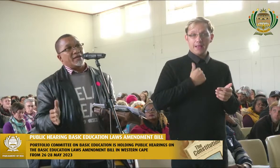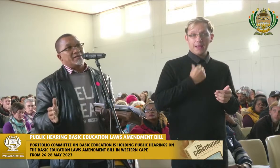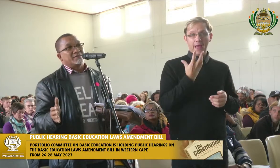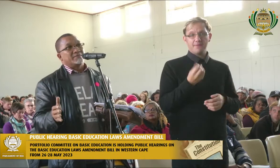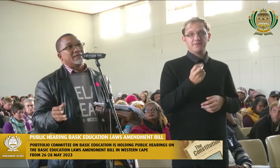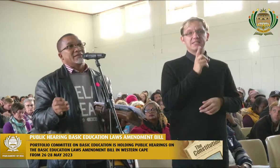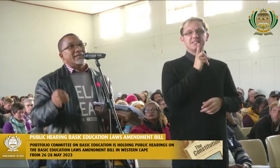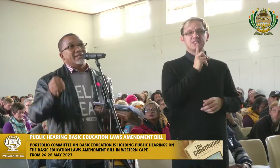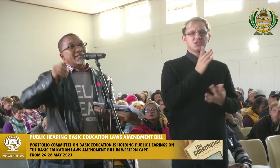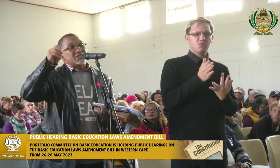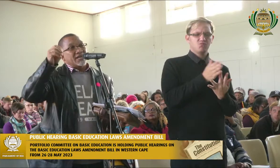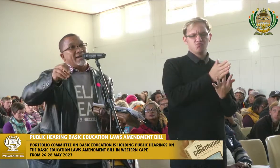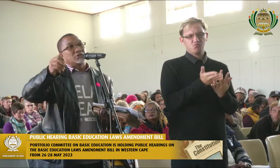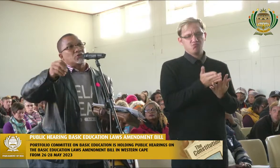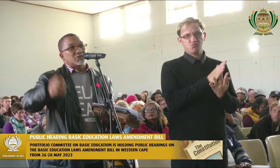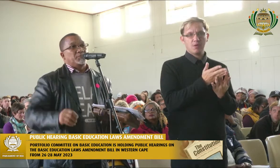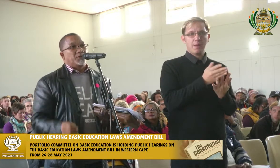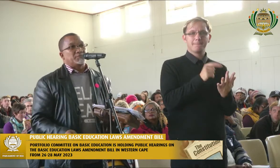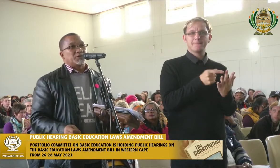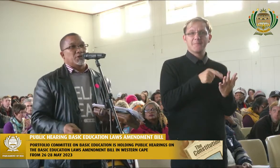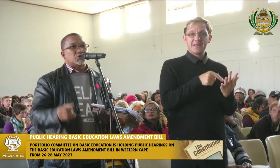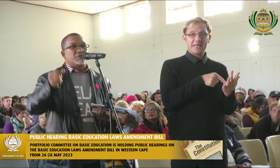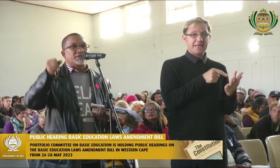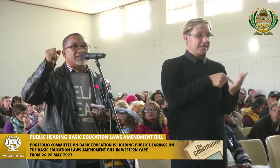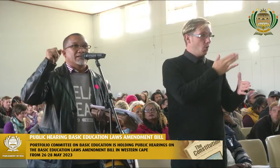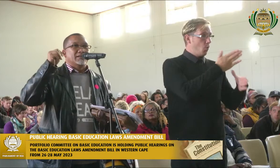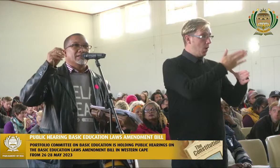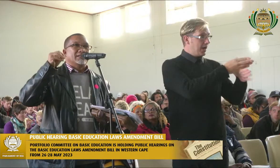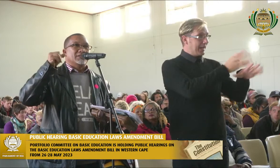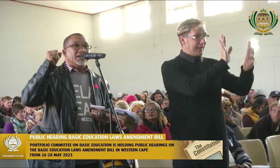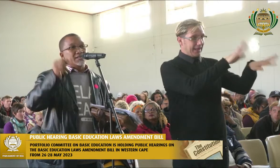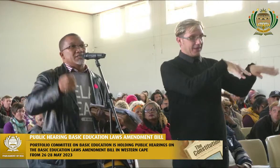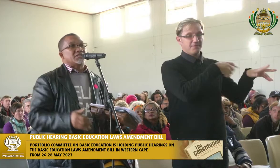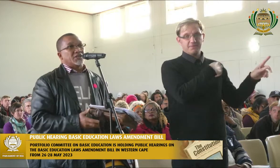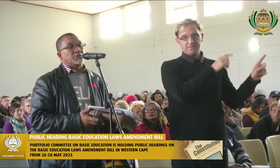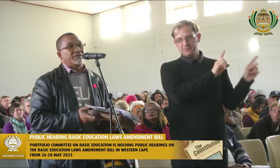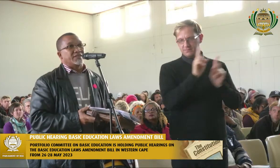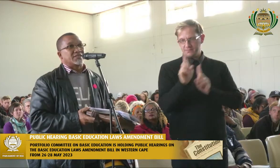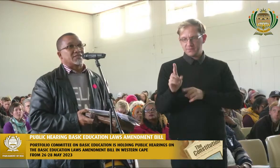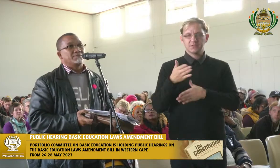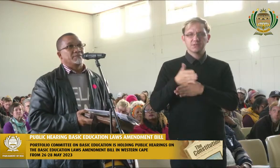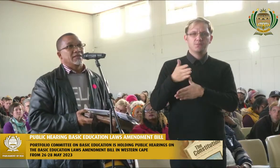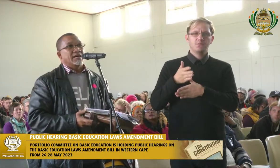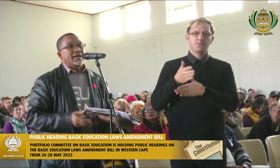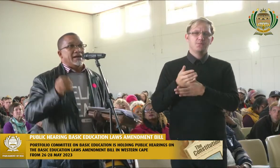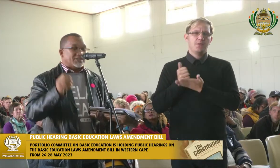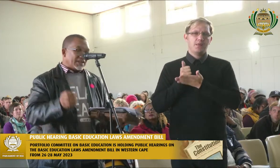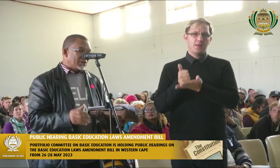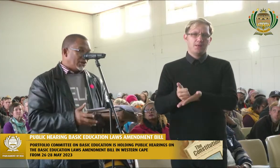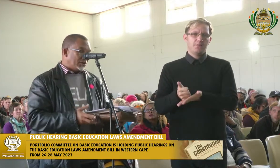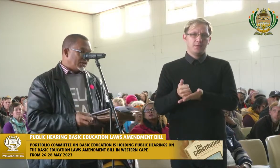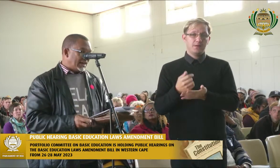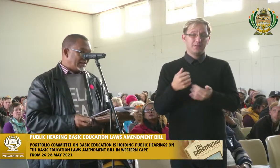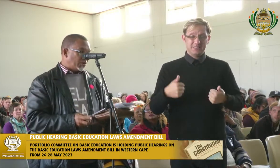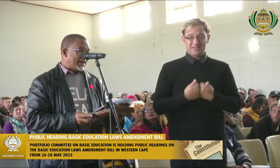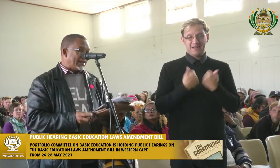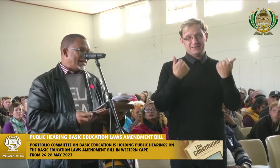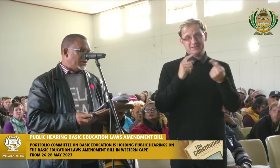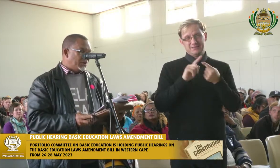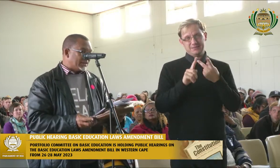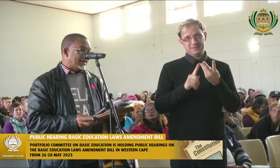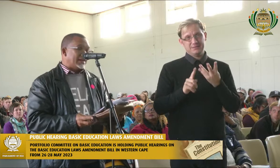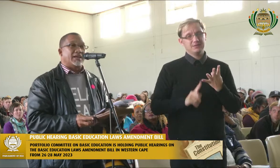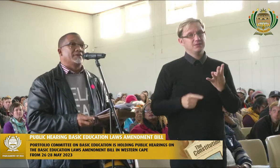in between. He resigned to support because of the challenges that we face. And I'm saying to you today that